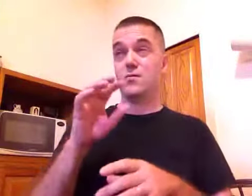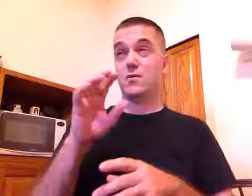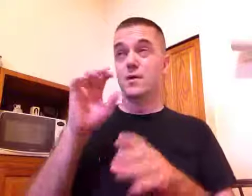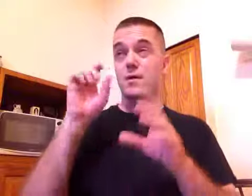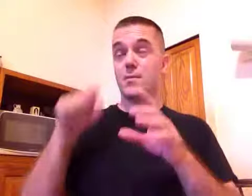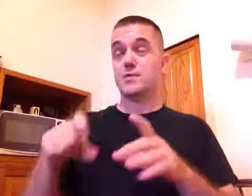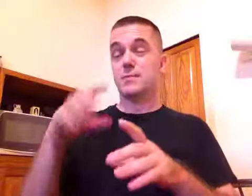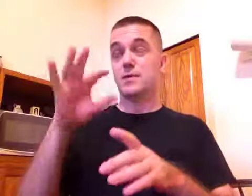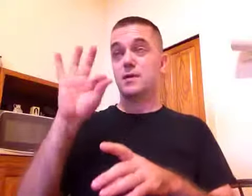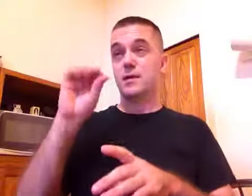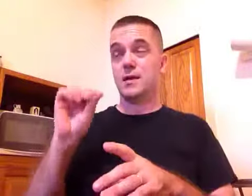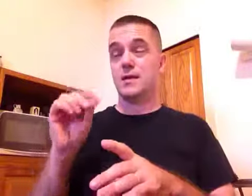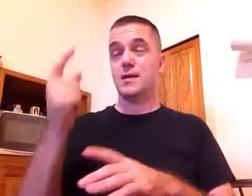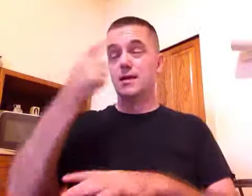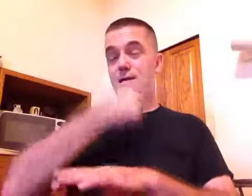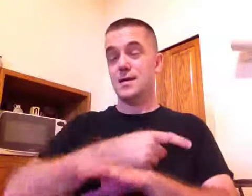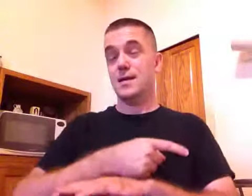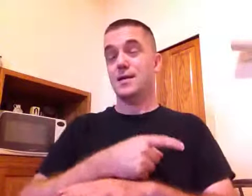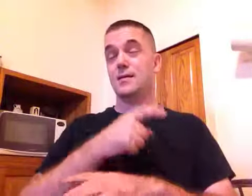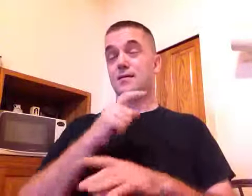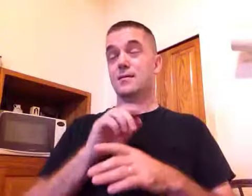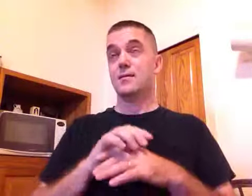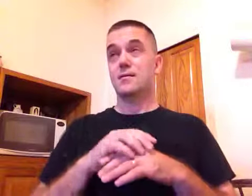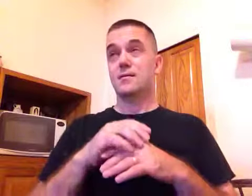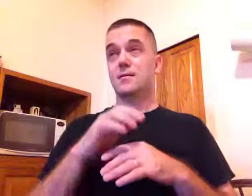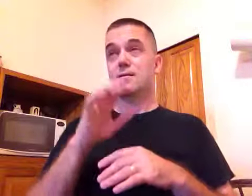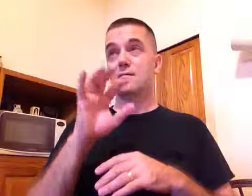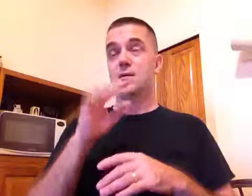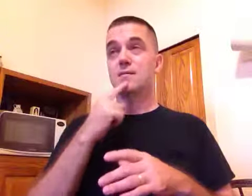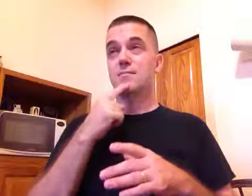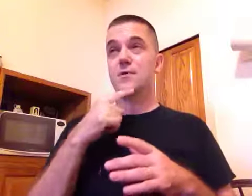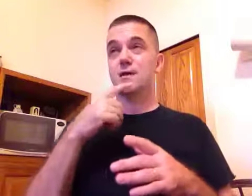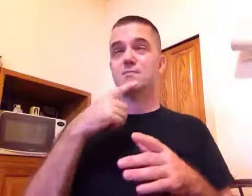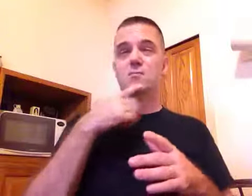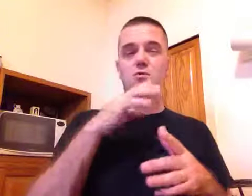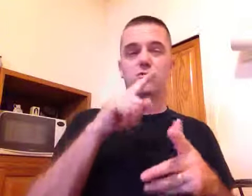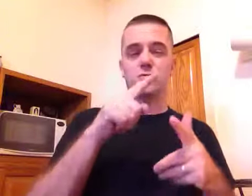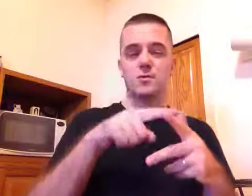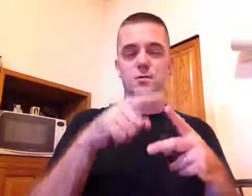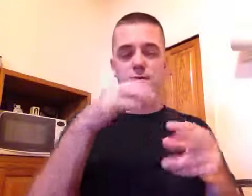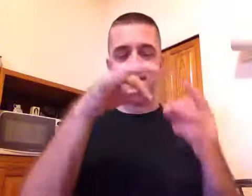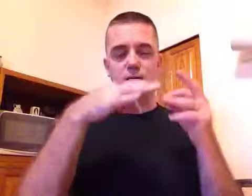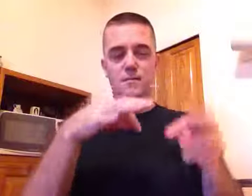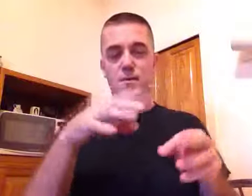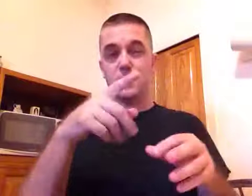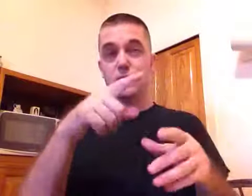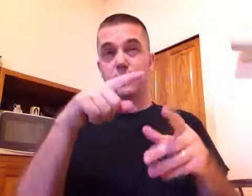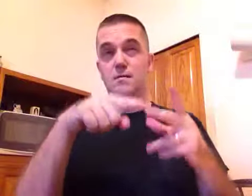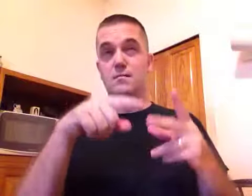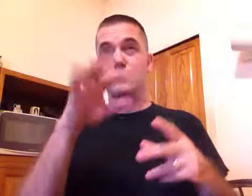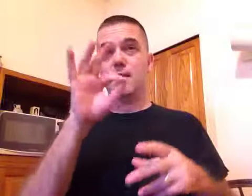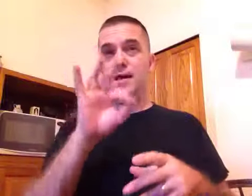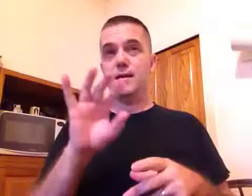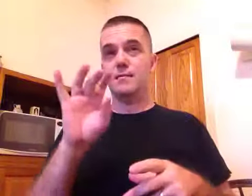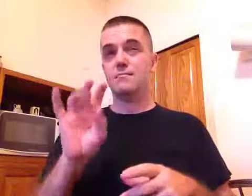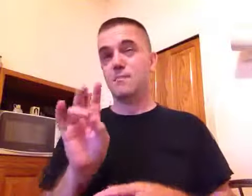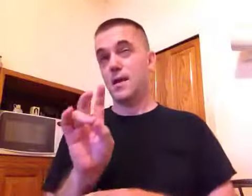after talking to someone for a little while, they said 8 to 10 months. What do you think? I wouldn't do it.